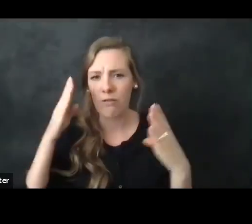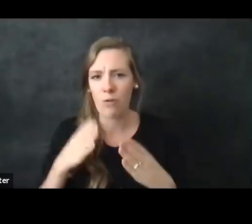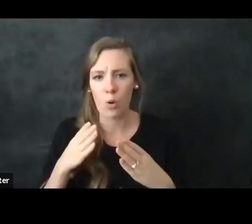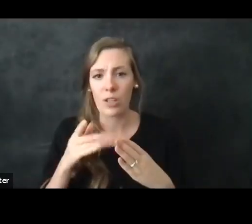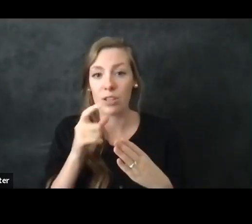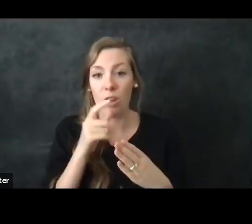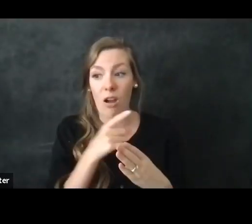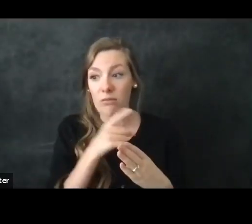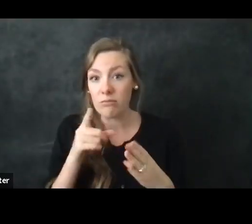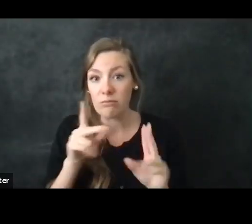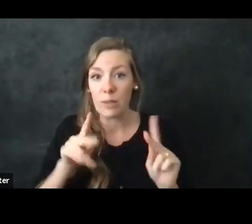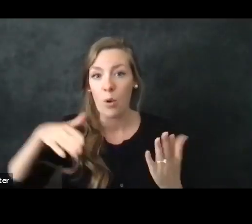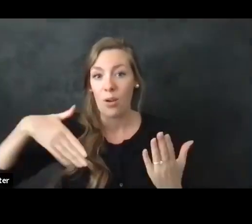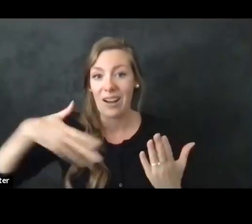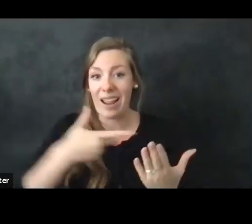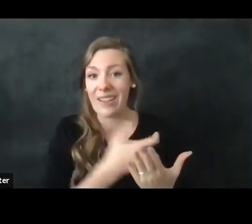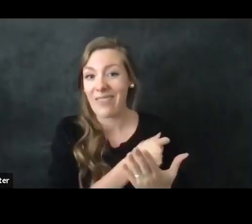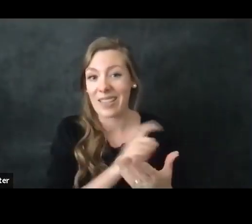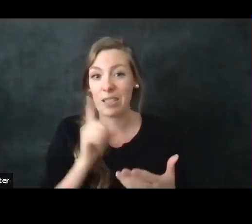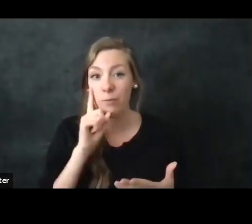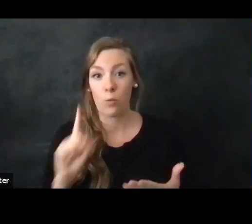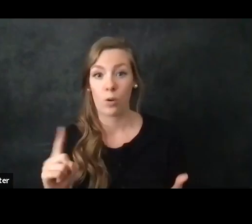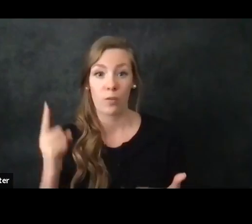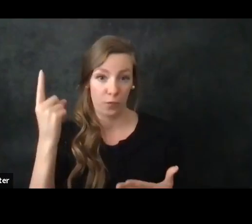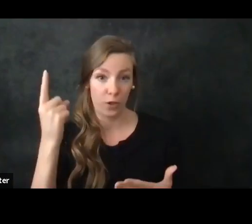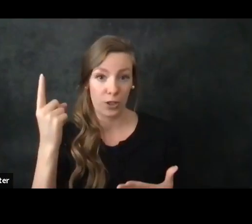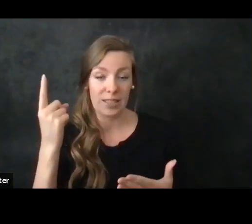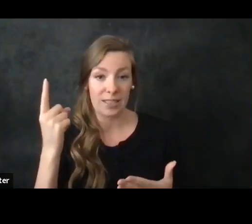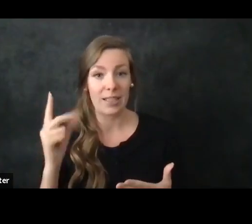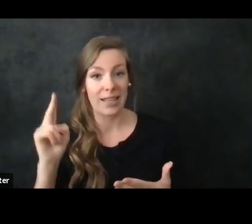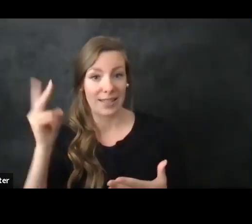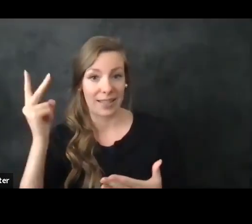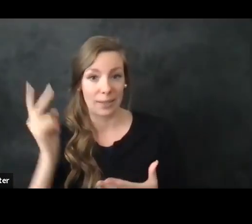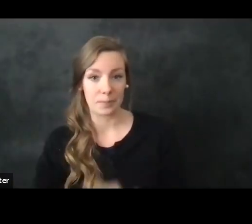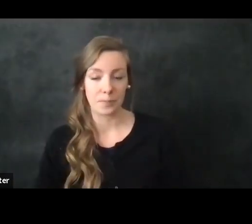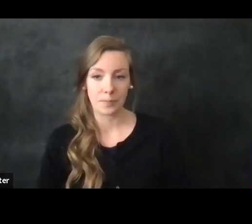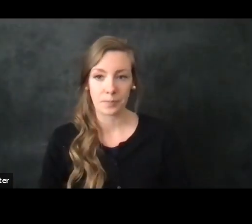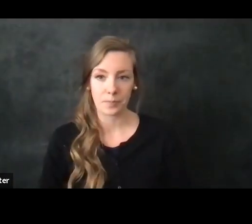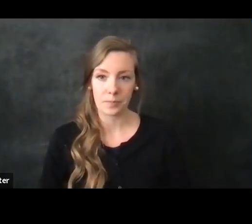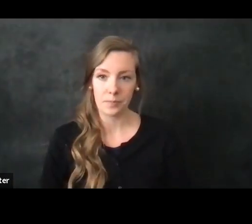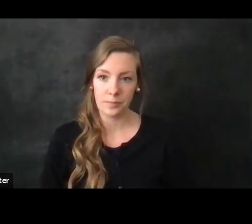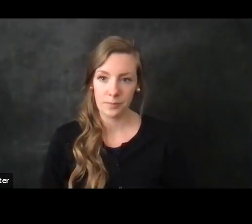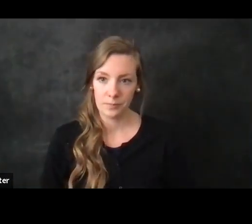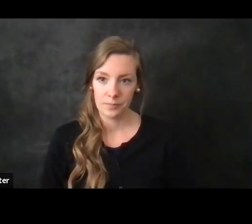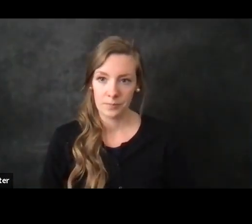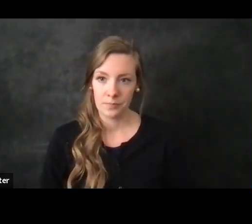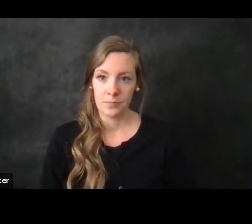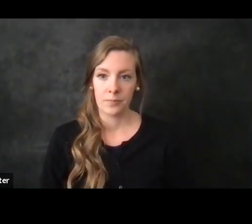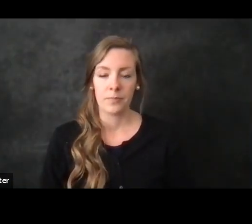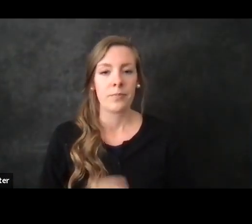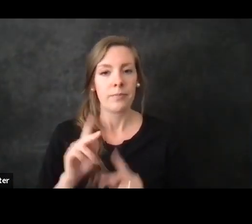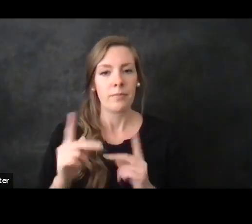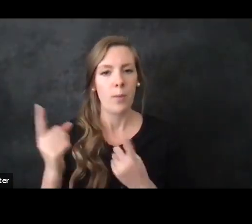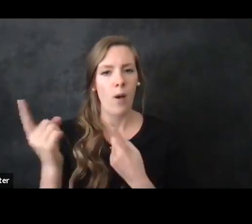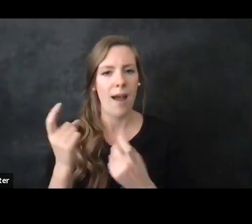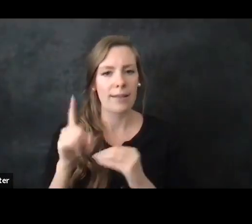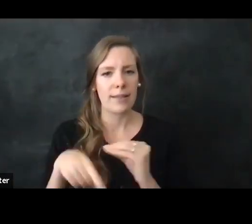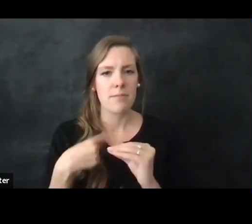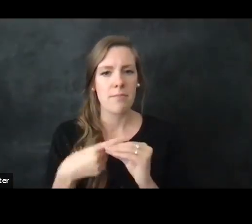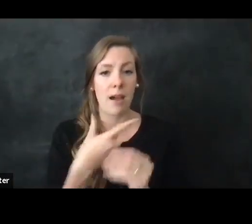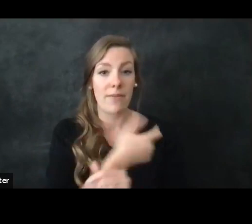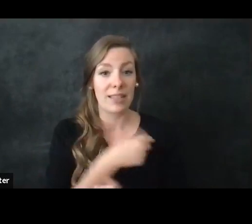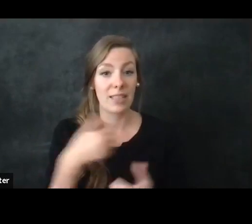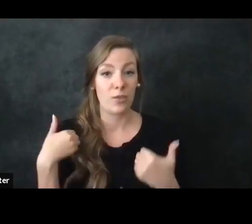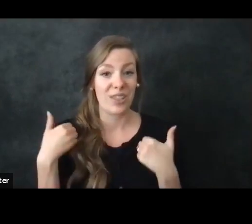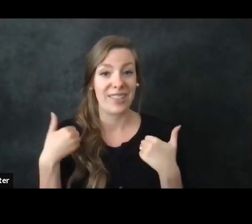yet to receive their first vaccine dose as well as their second dose. On the question of vaccines for younger children, it was good news